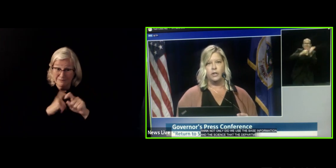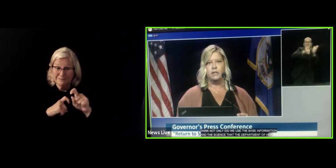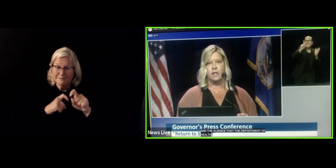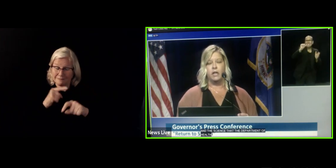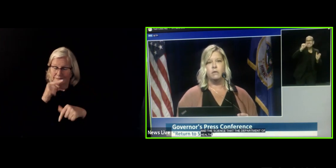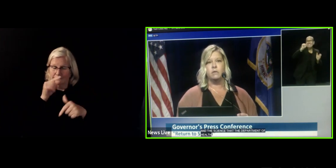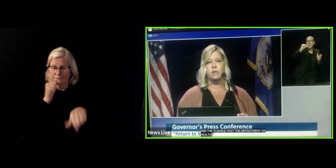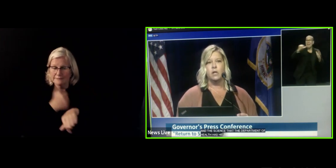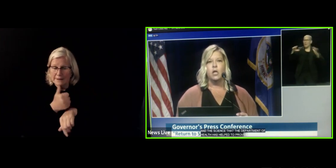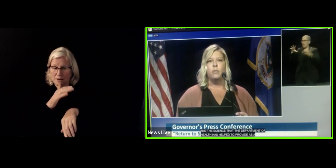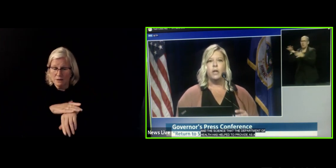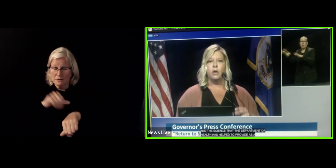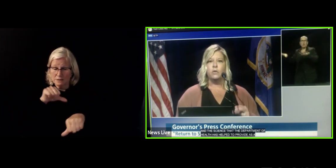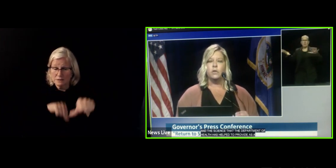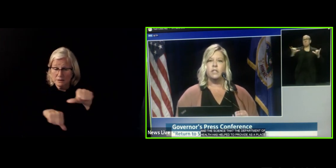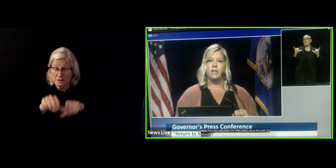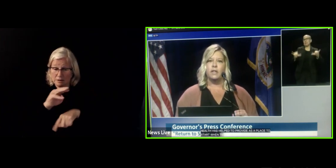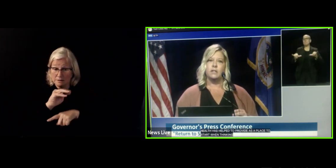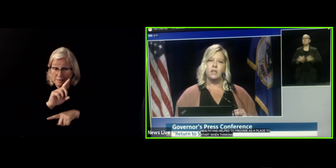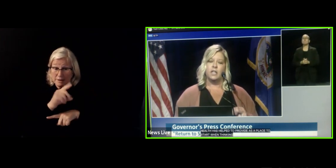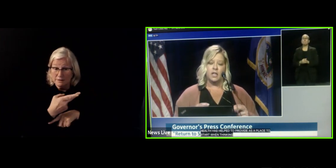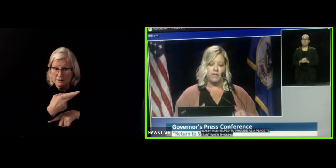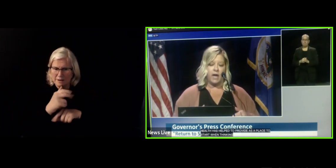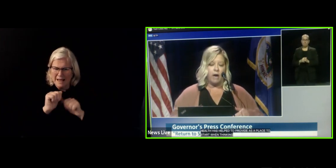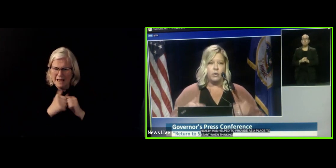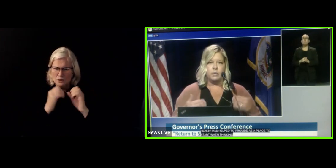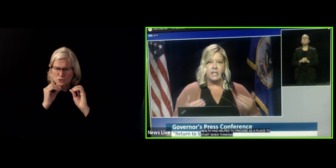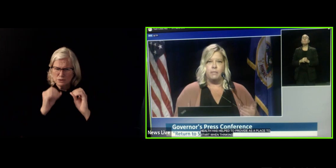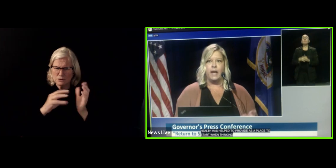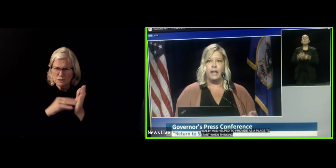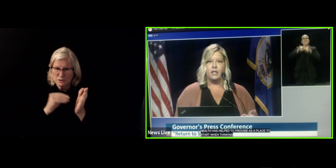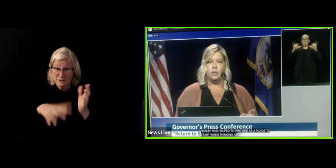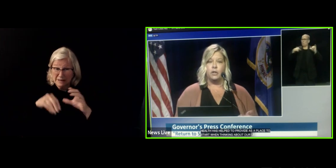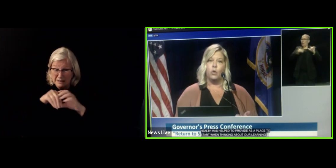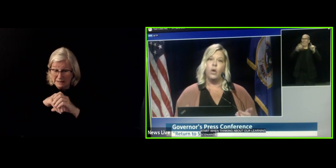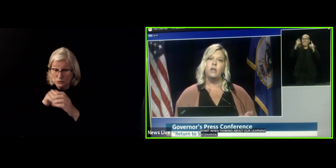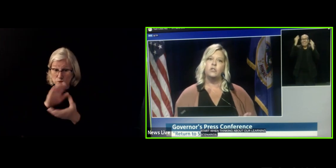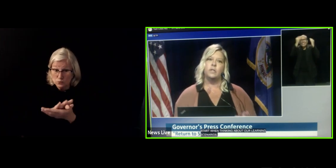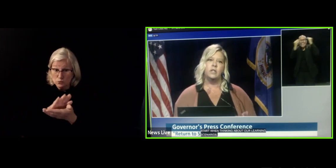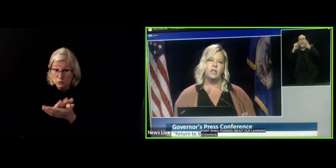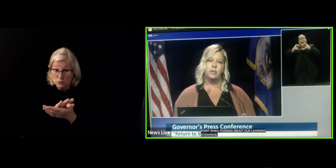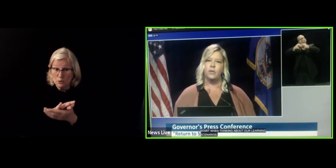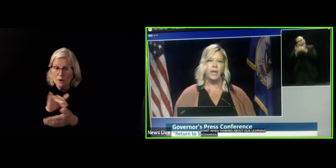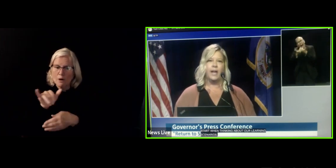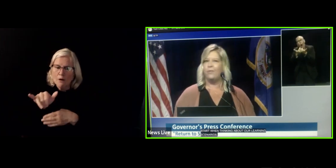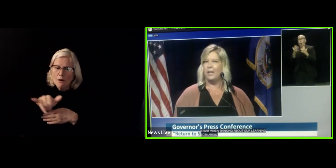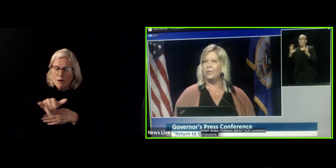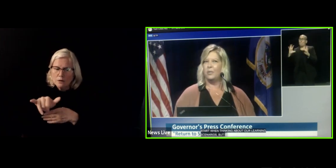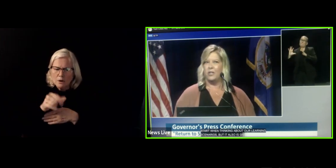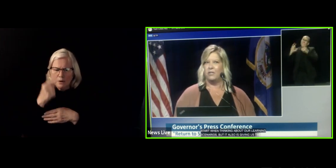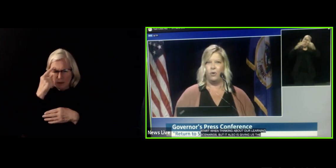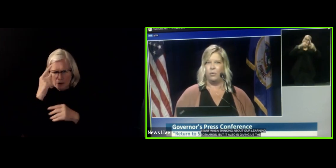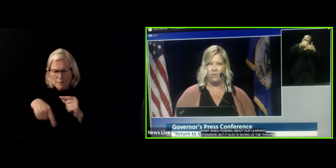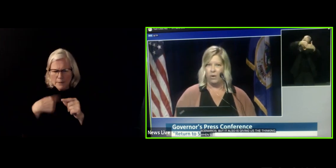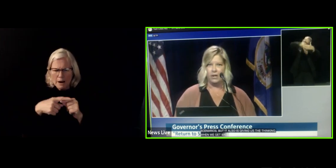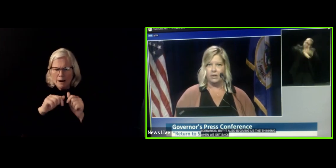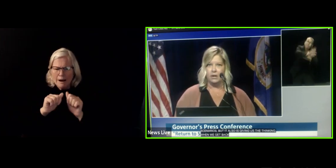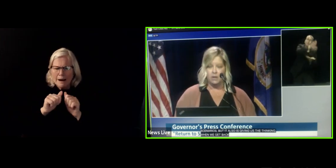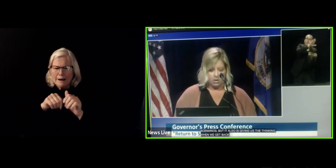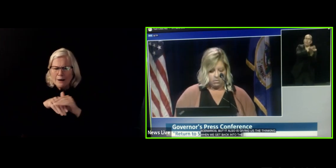learning scenarios, but it also is giving us the thinking of how are we going to get back into the building? What else do we need to think about that we haven't been able to budget for